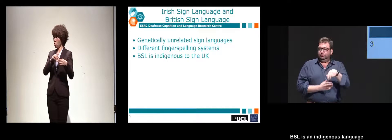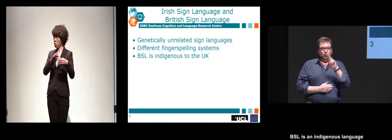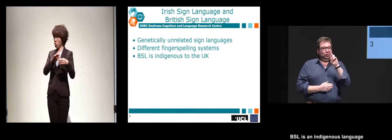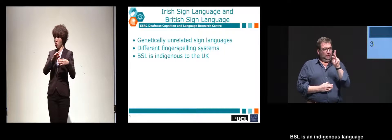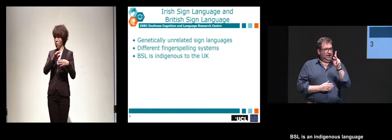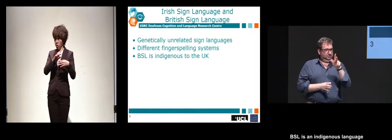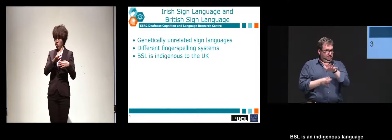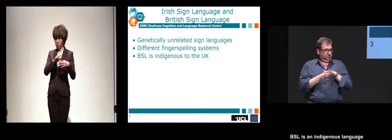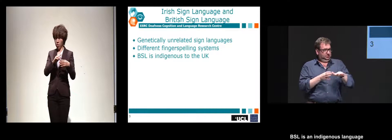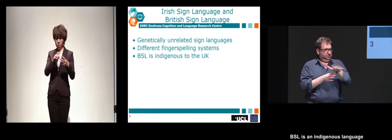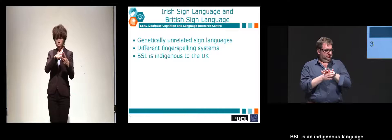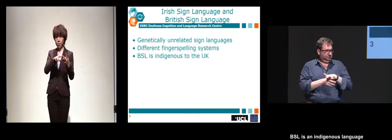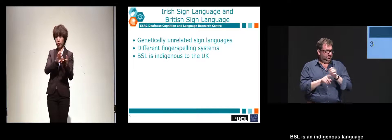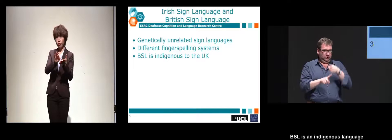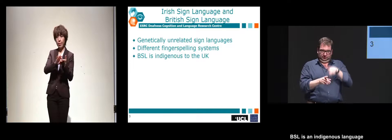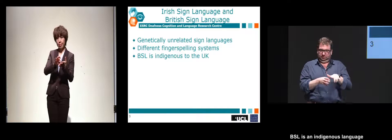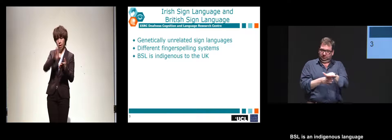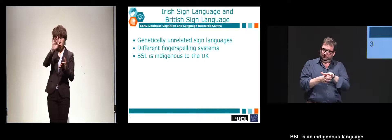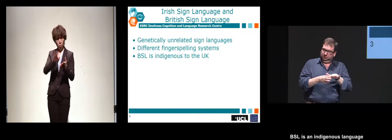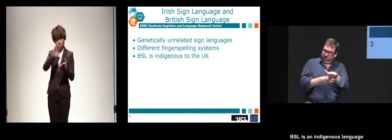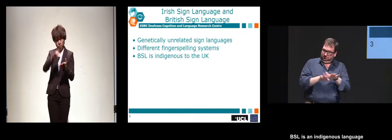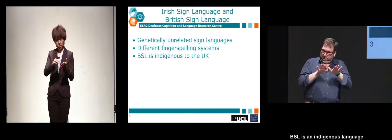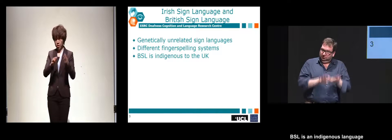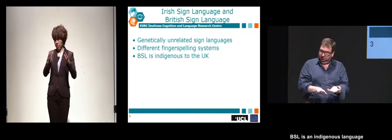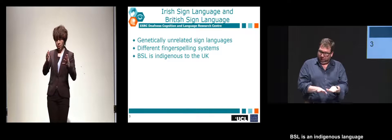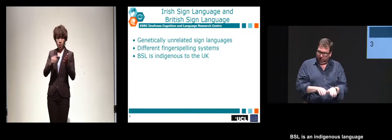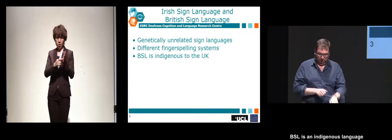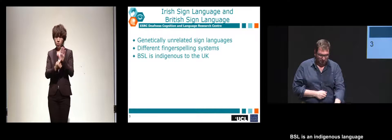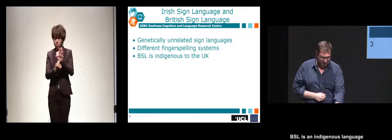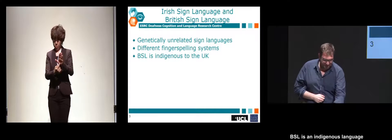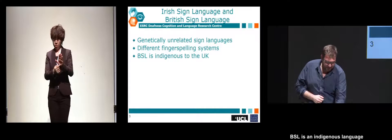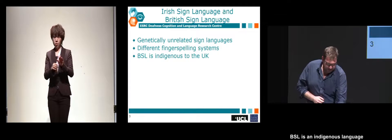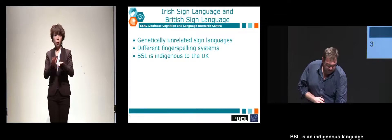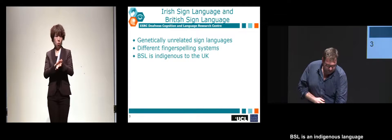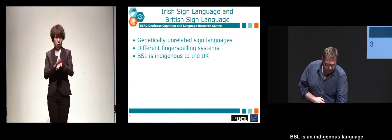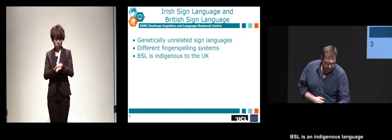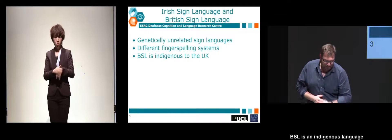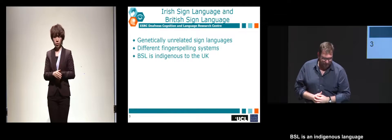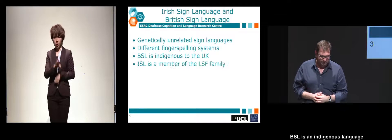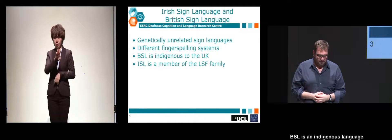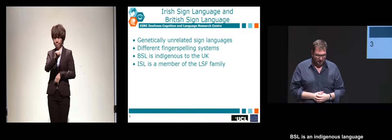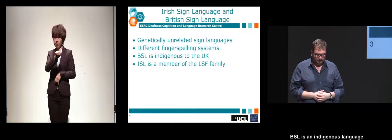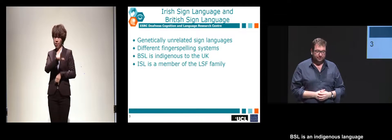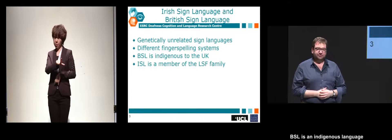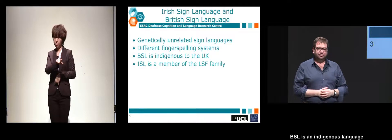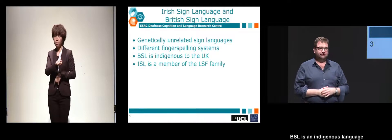BSL is an indigenous language in the United Kingdom.